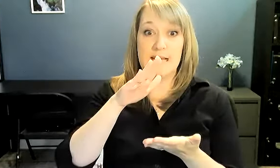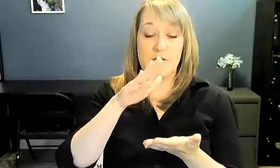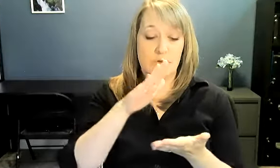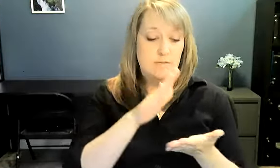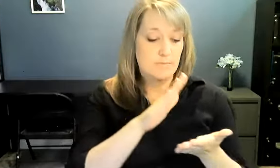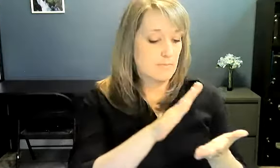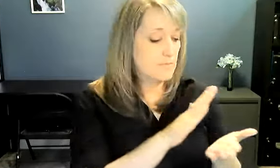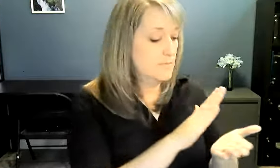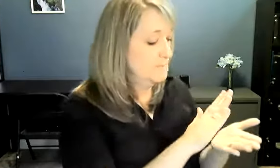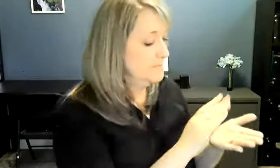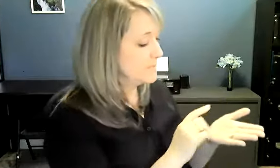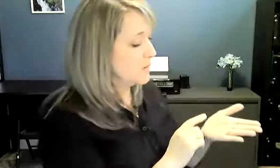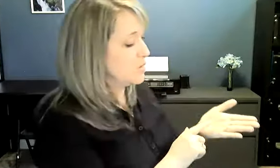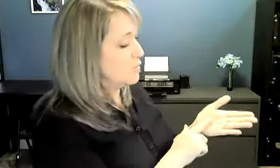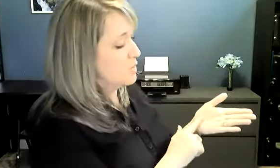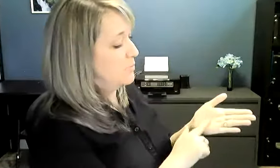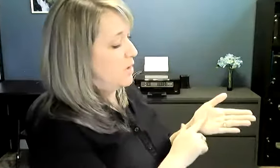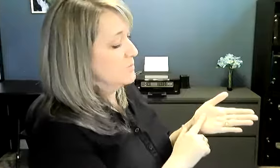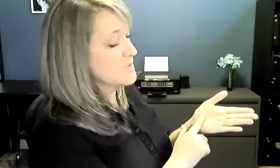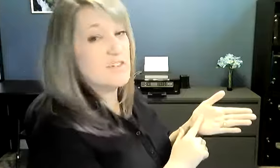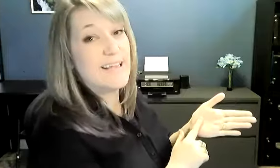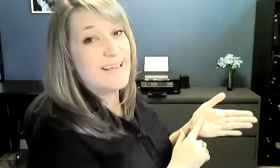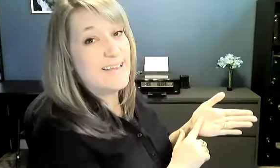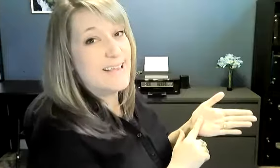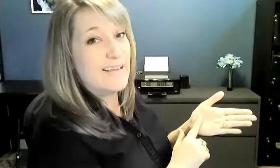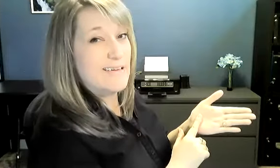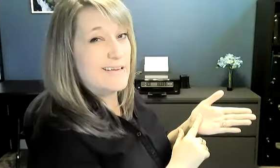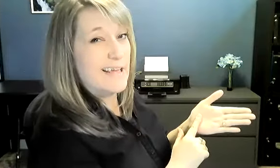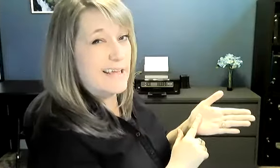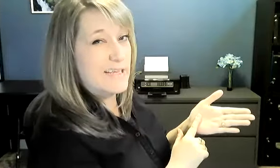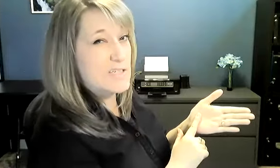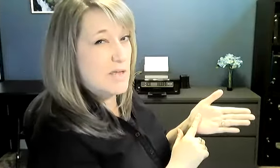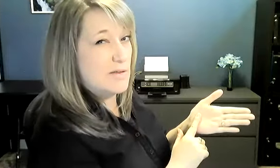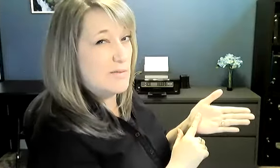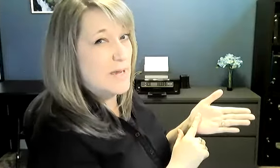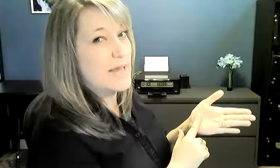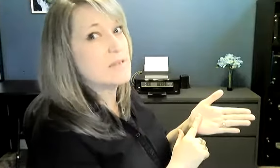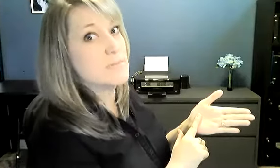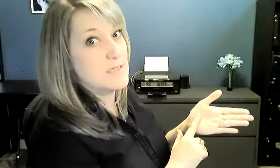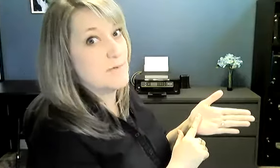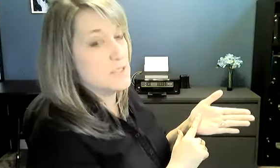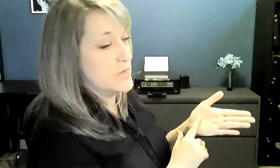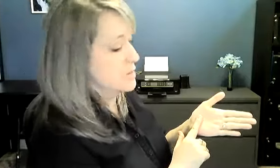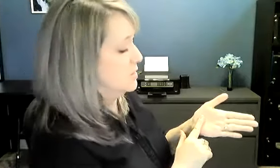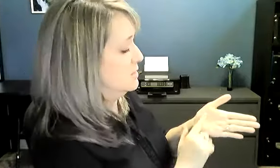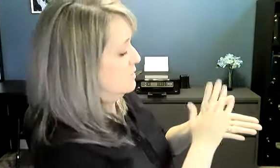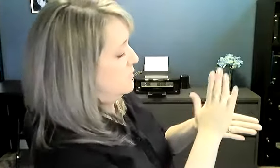down. Your palms are gonna hit each other, but in a specific direction, okay?